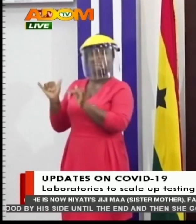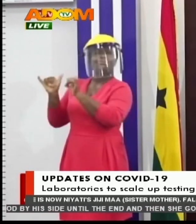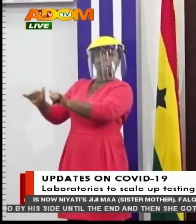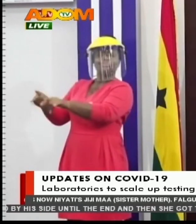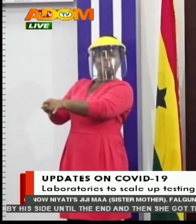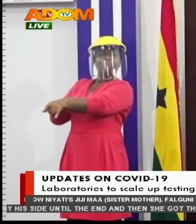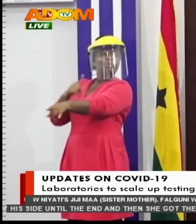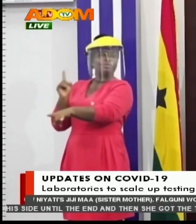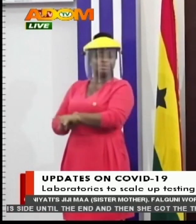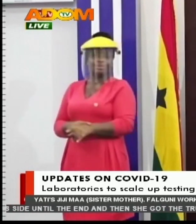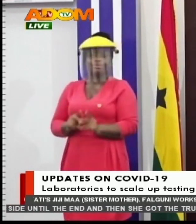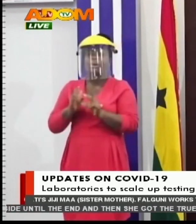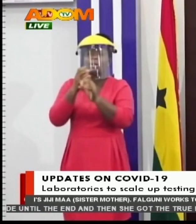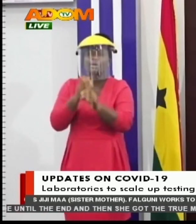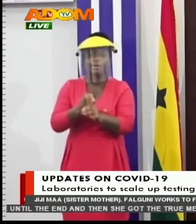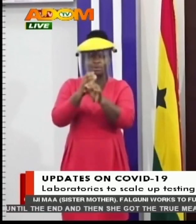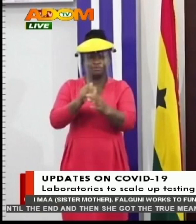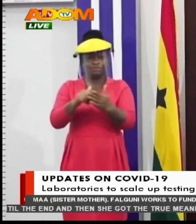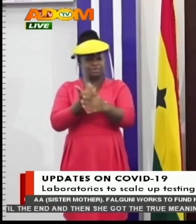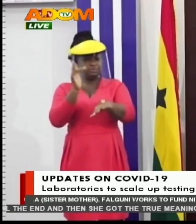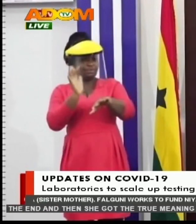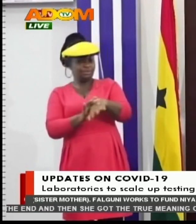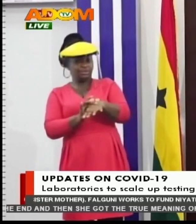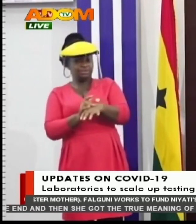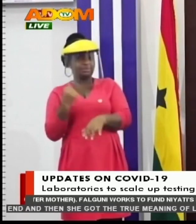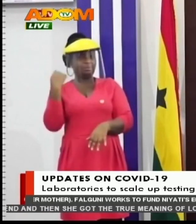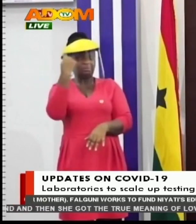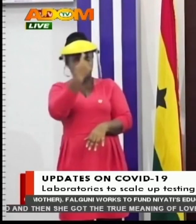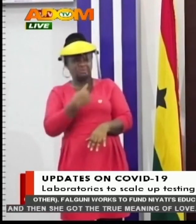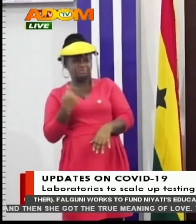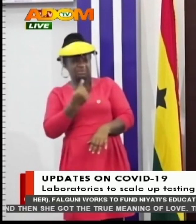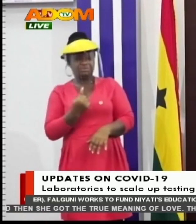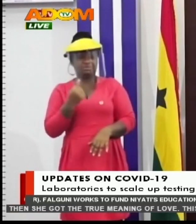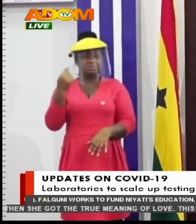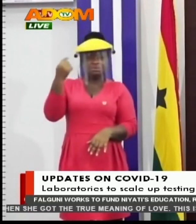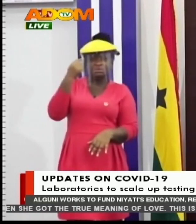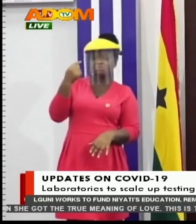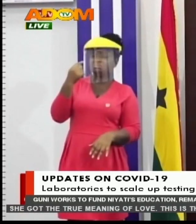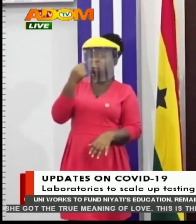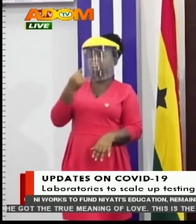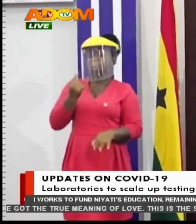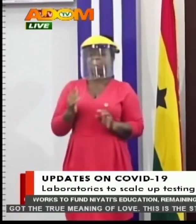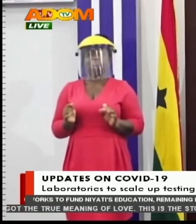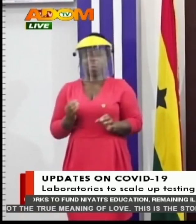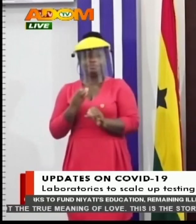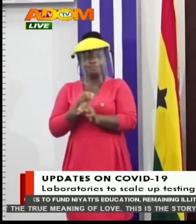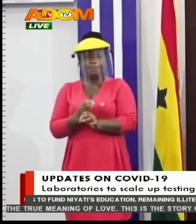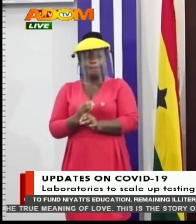and asthma are at a higher risk of severe illness or death from COVID-19. Please, let's pay attention to these